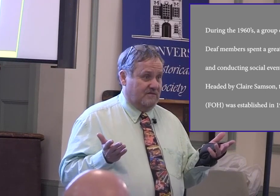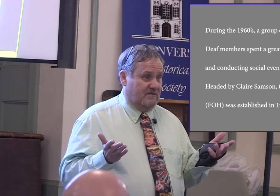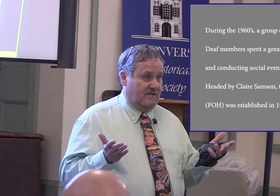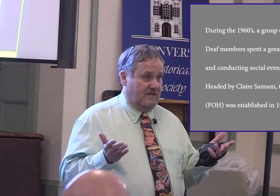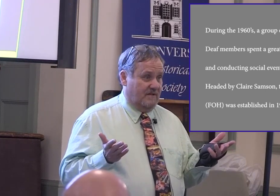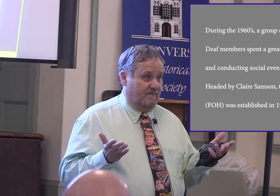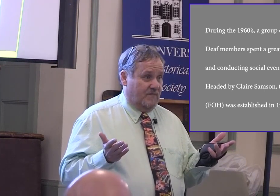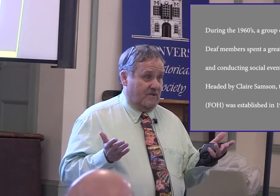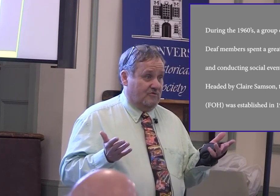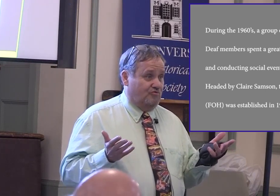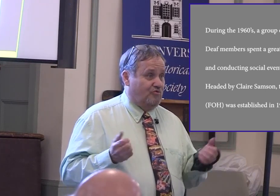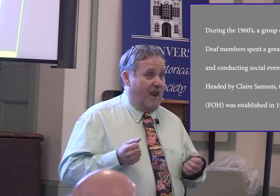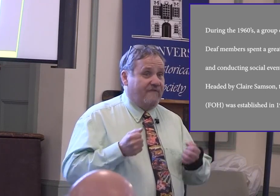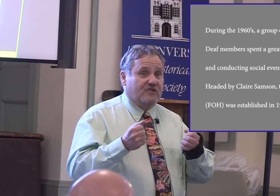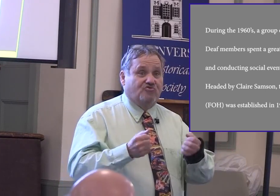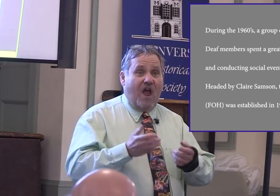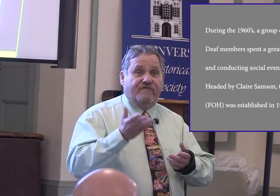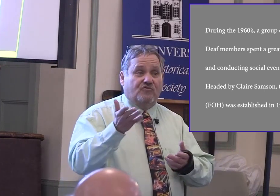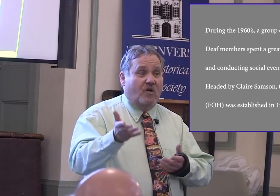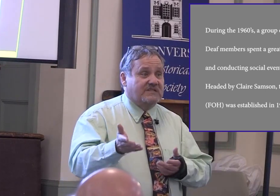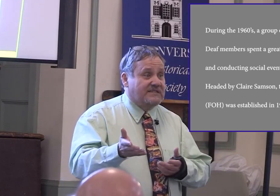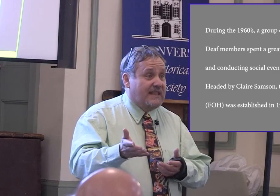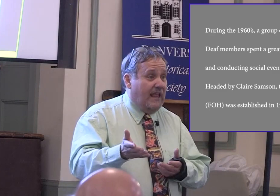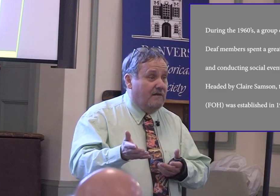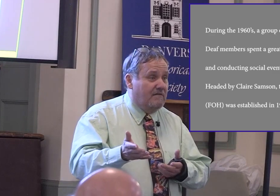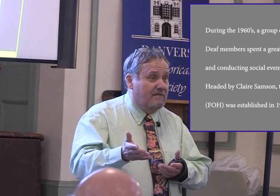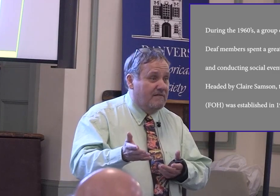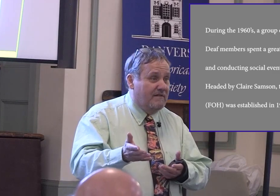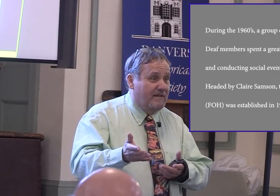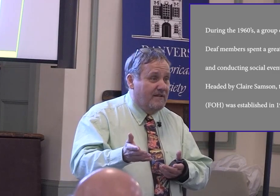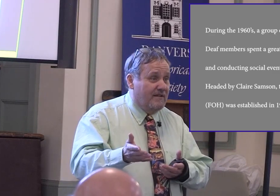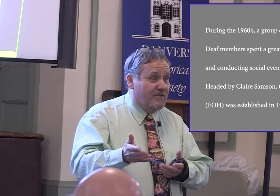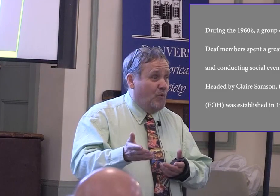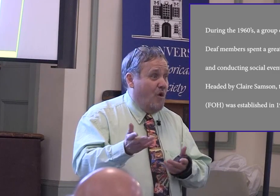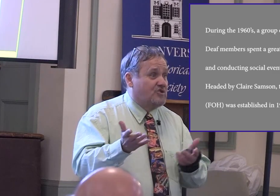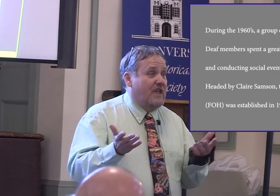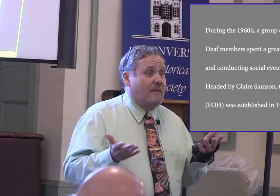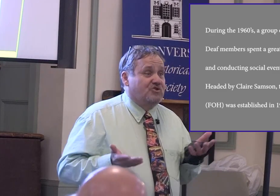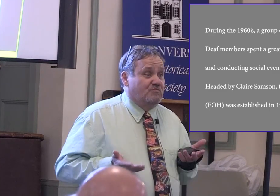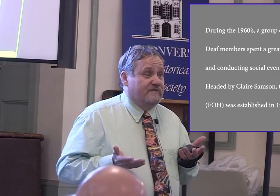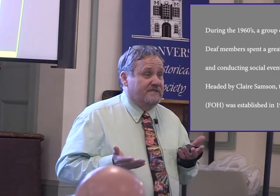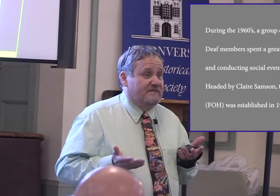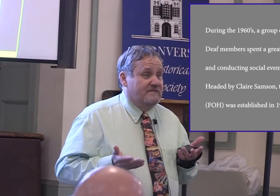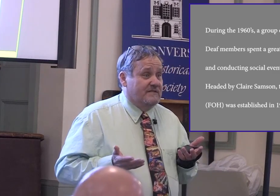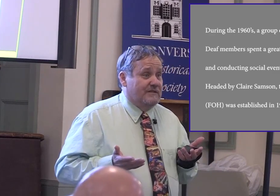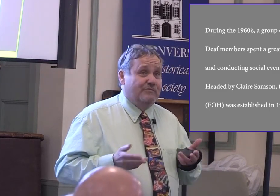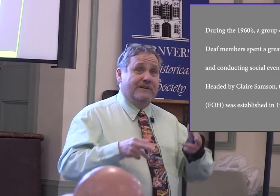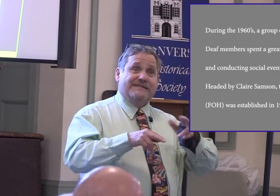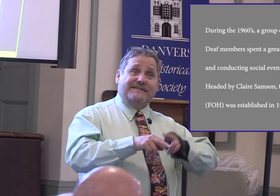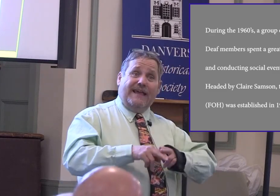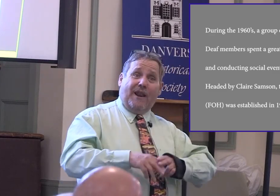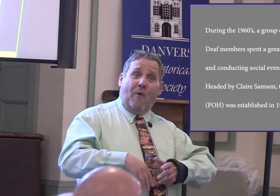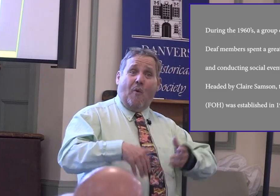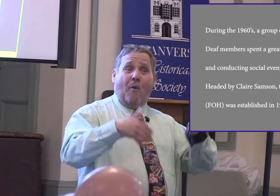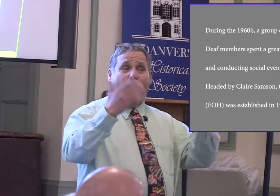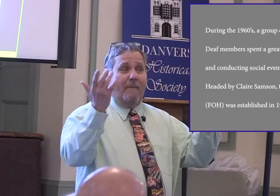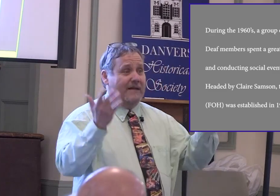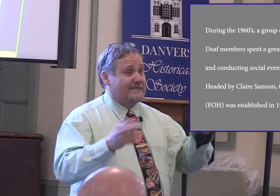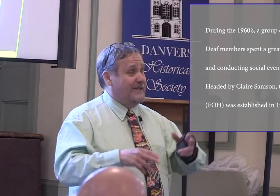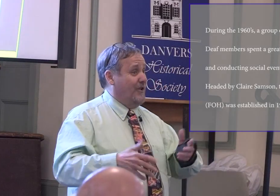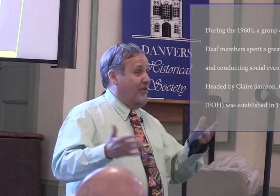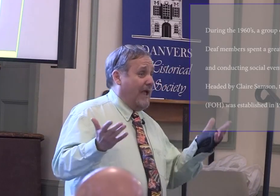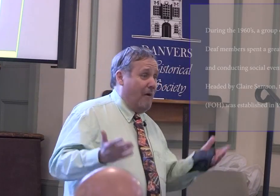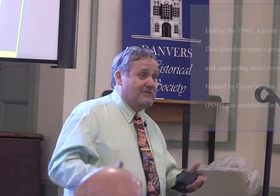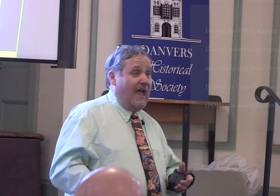captioned. So you don't have to drive across the state to watch a captioned movie. You can sit at